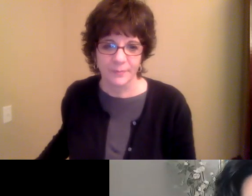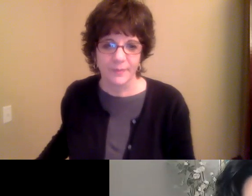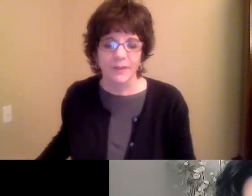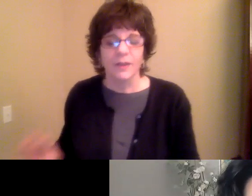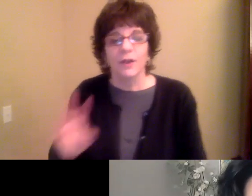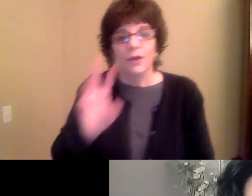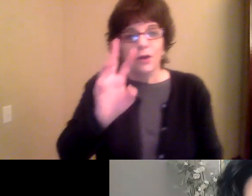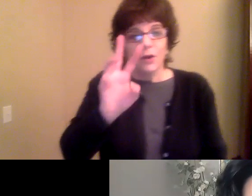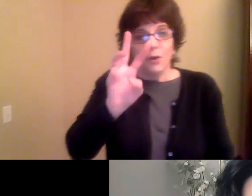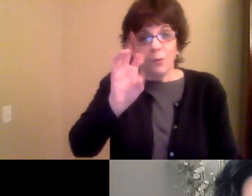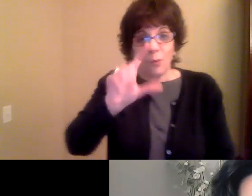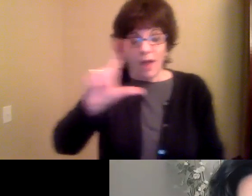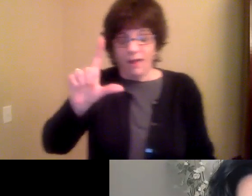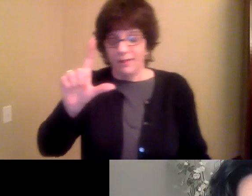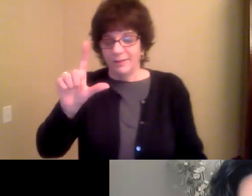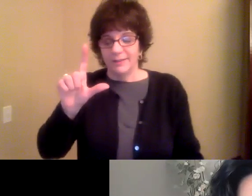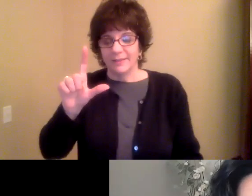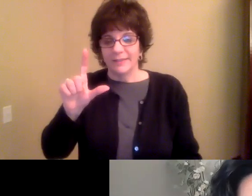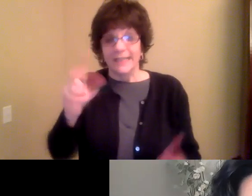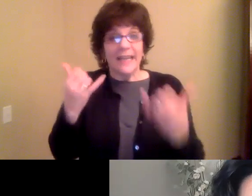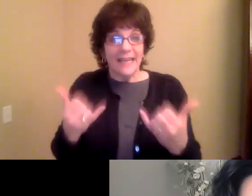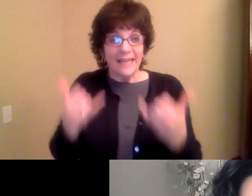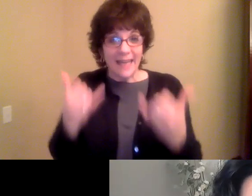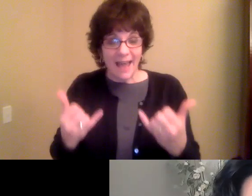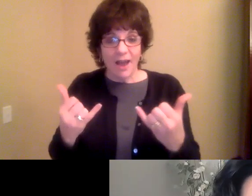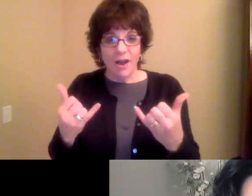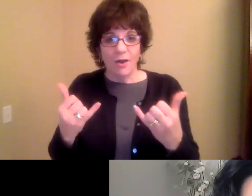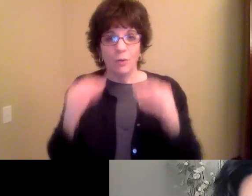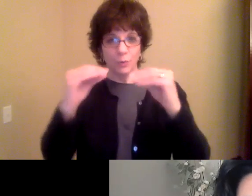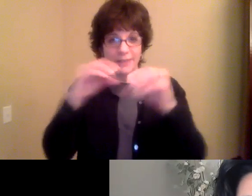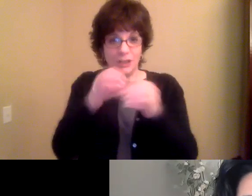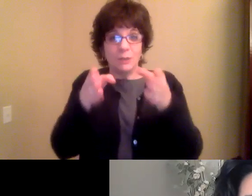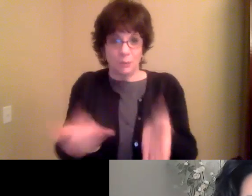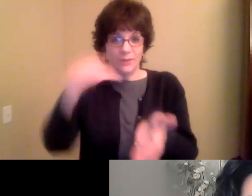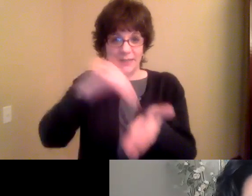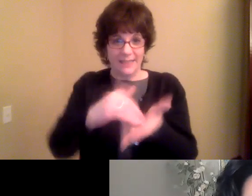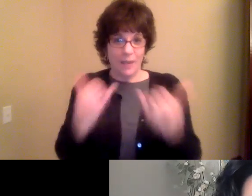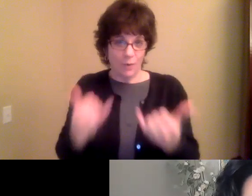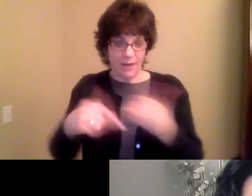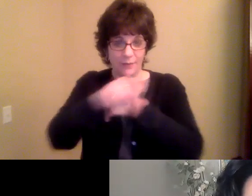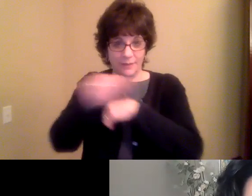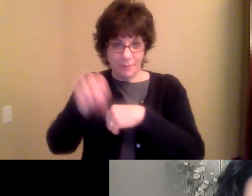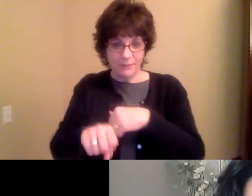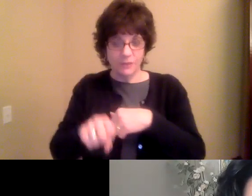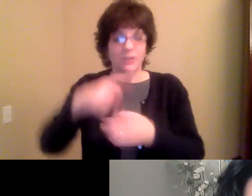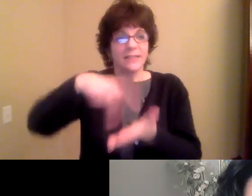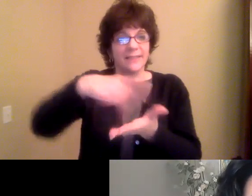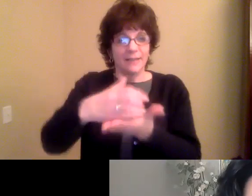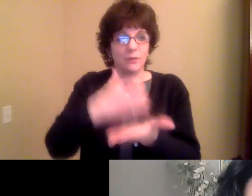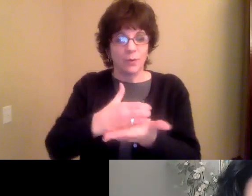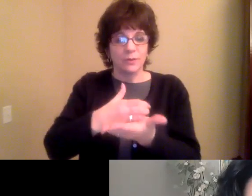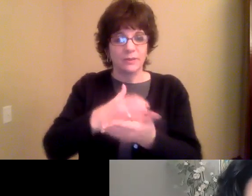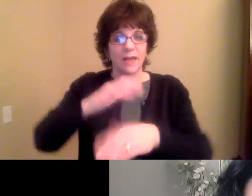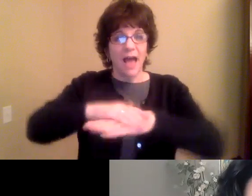Well, now we are actually back teaching in person. We're teaching dance classes on